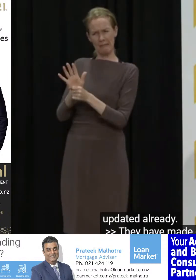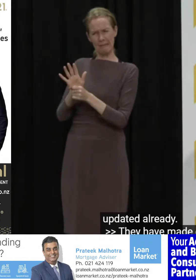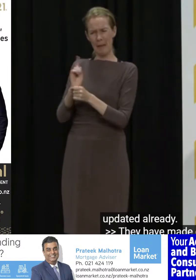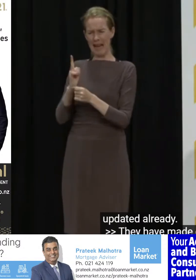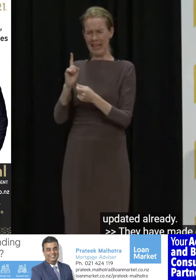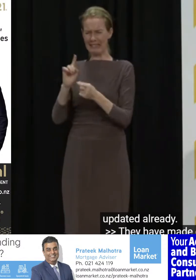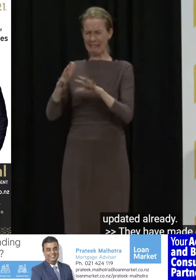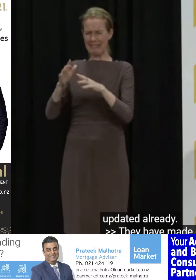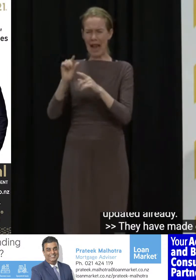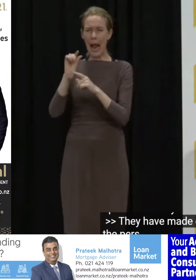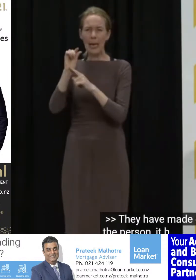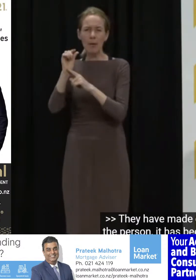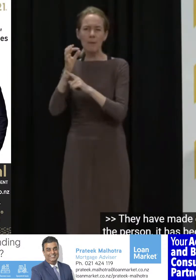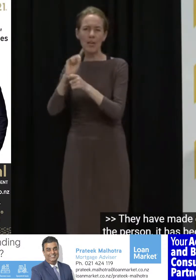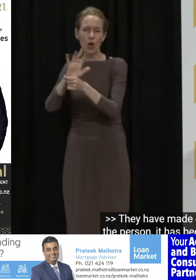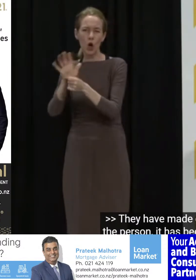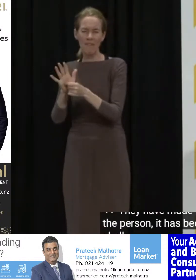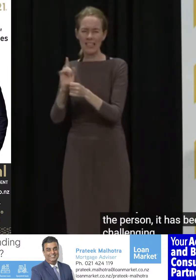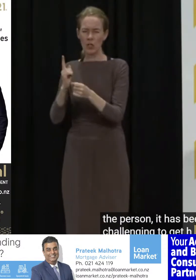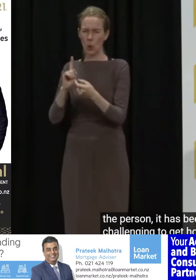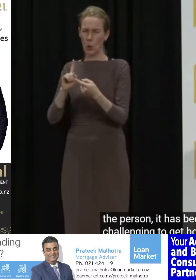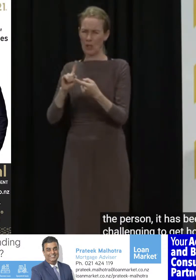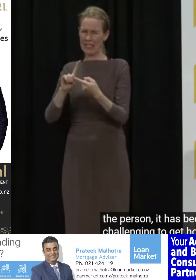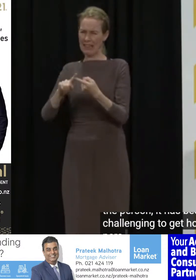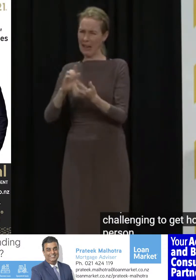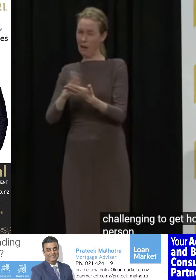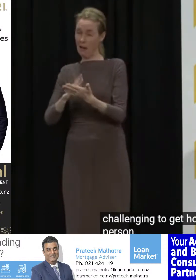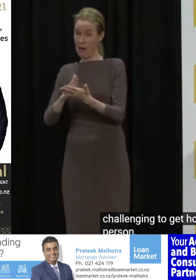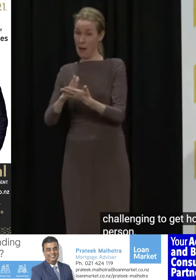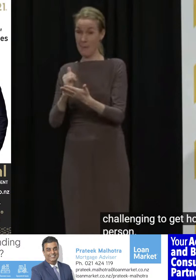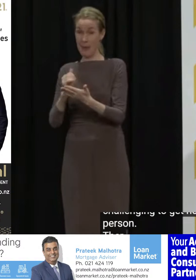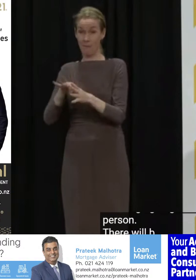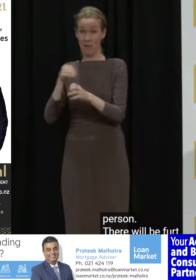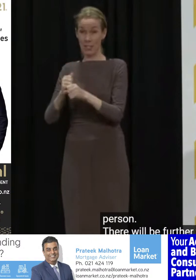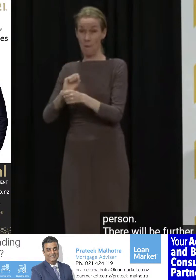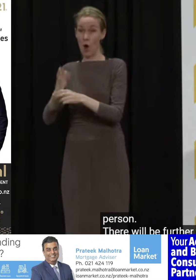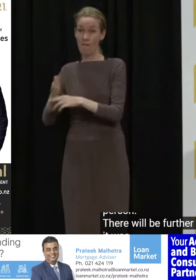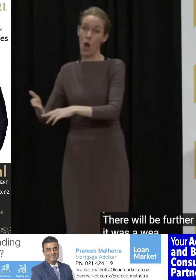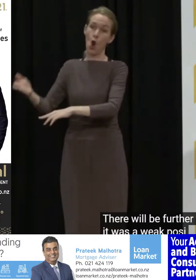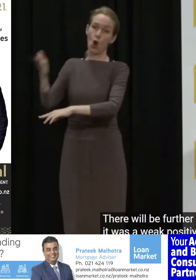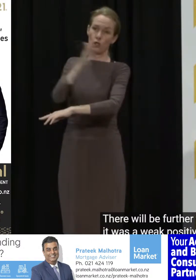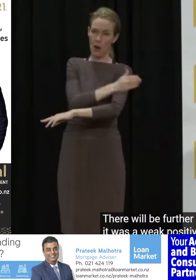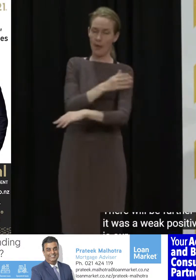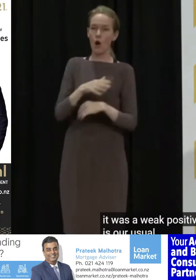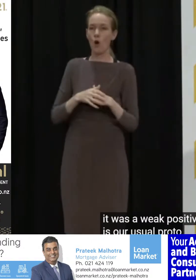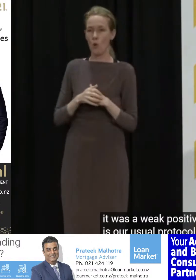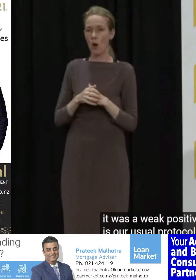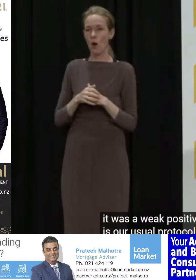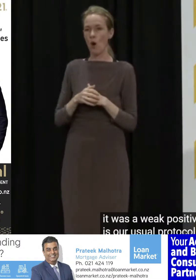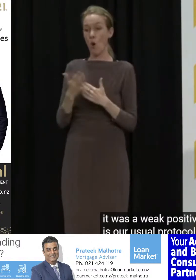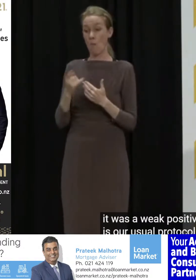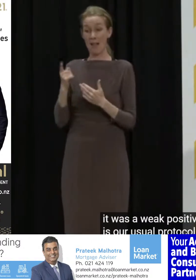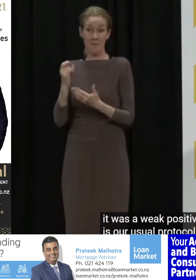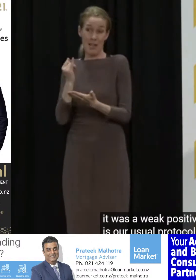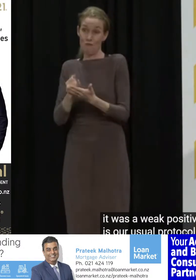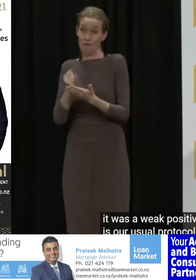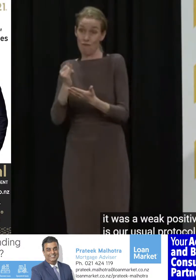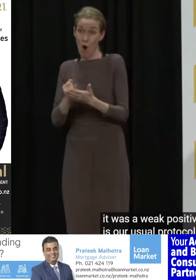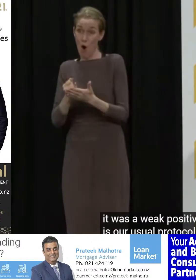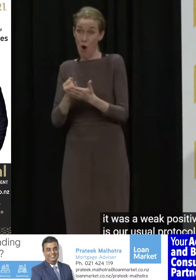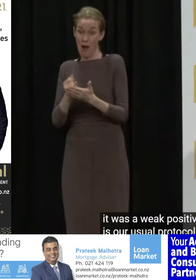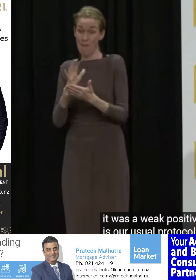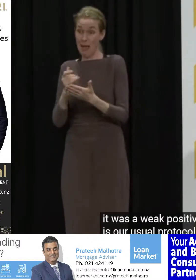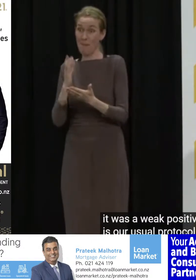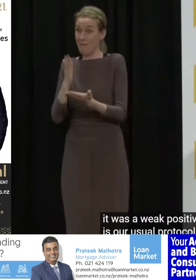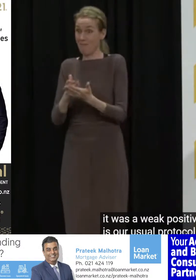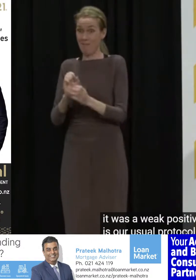that sort of range can mean a number of things. Could be a historic case, maybe a false positive, and so they need to have a repeat swab. So that's